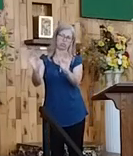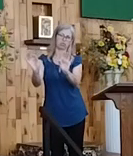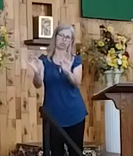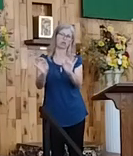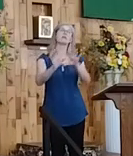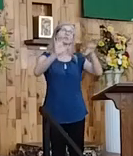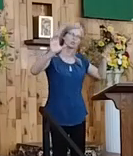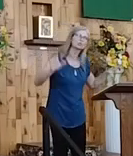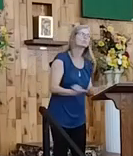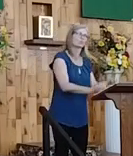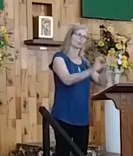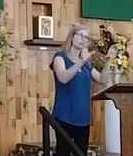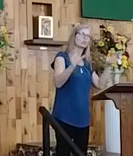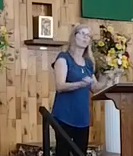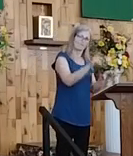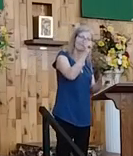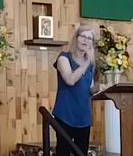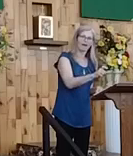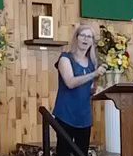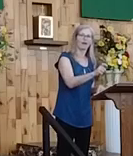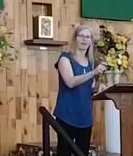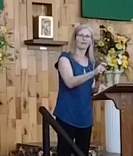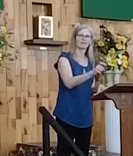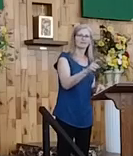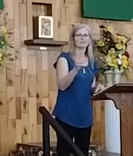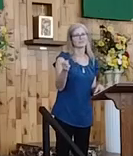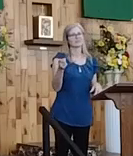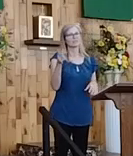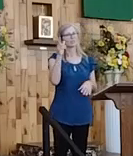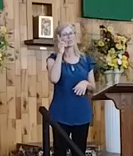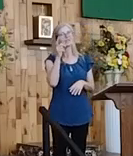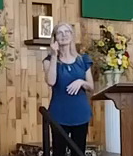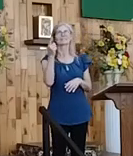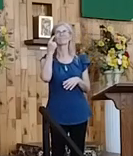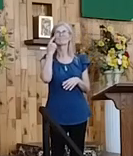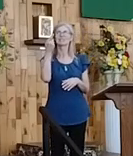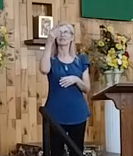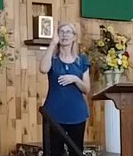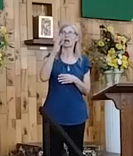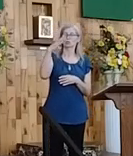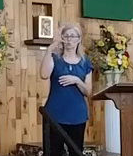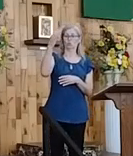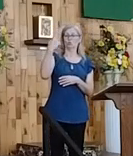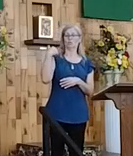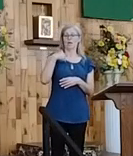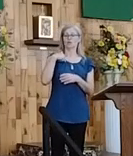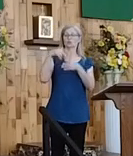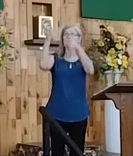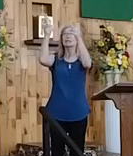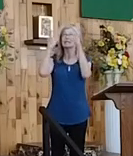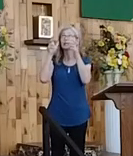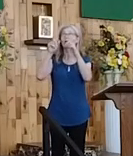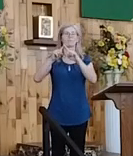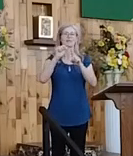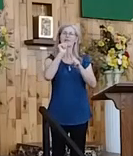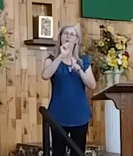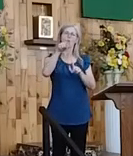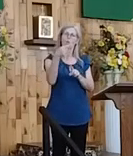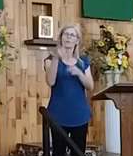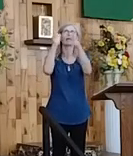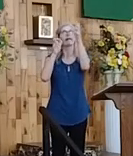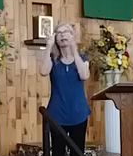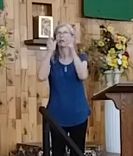who rejoice in it, celebrate it, who think that God chose us to hear that word. That's how wonderful. But don't be listeners